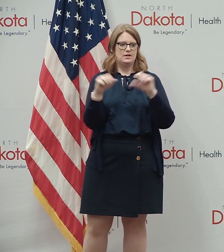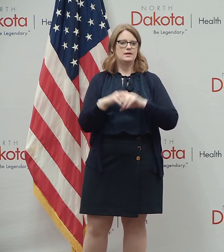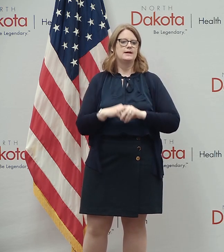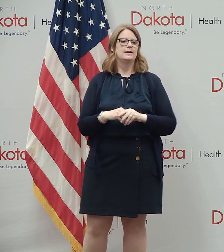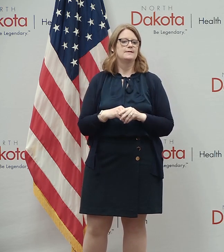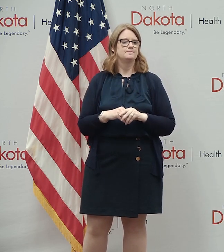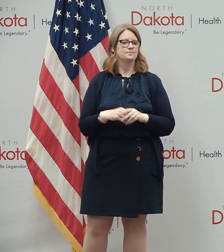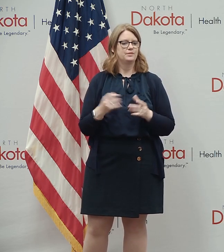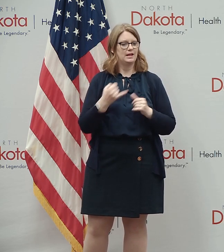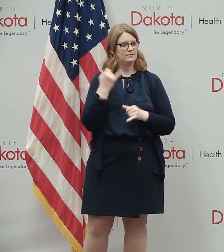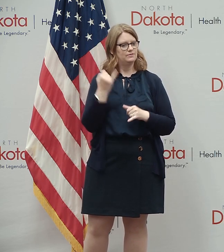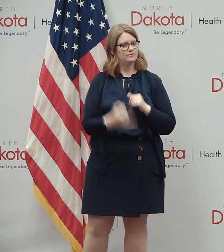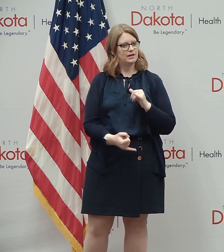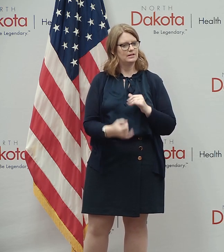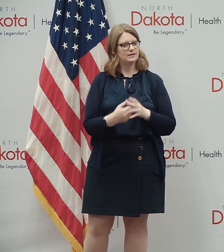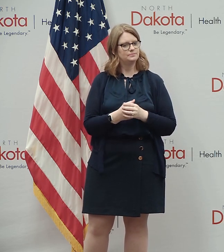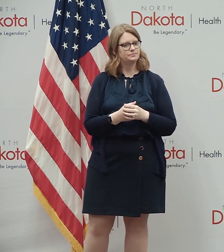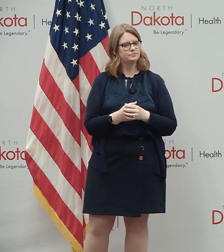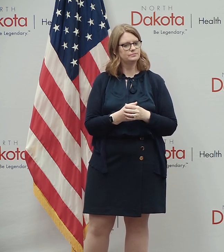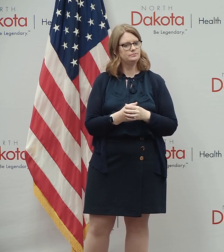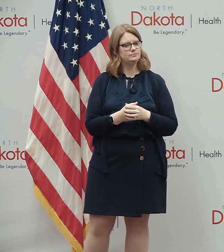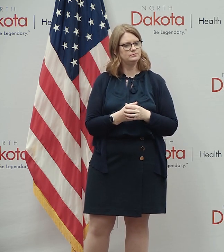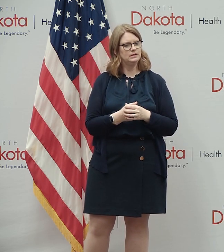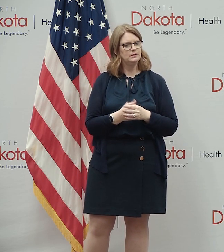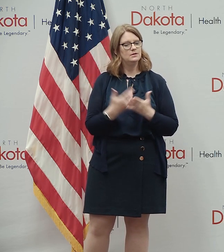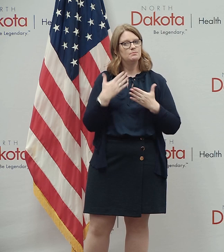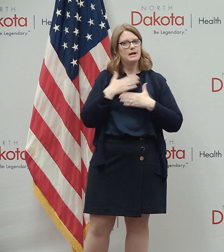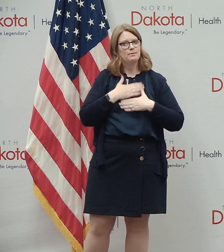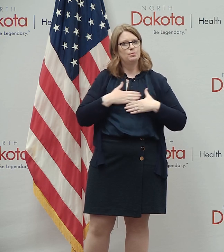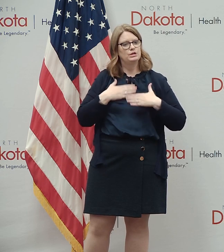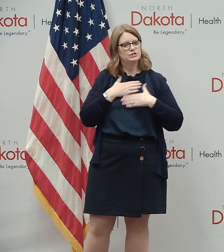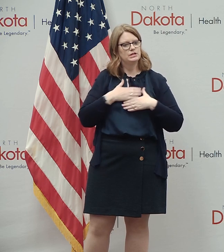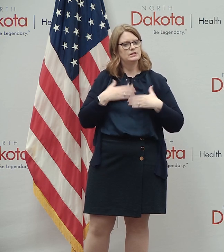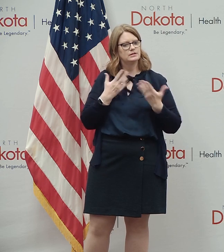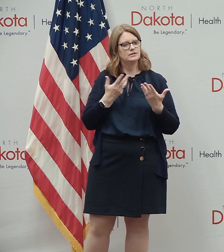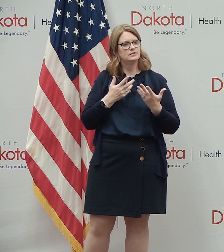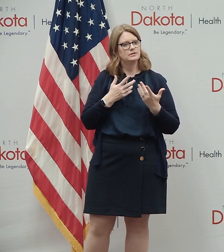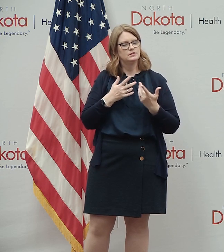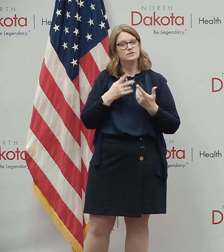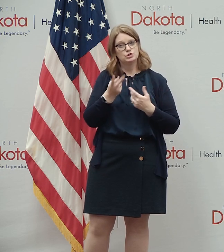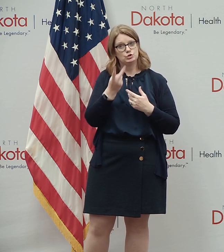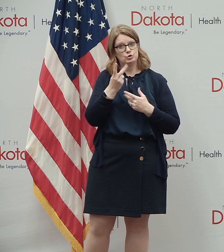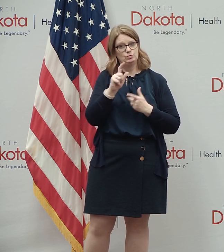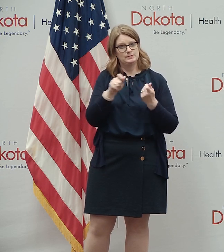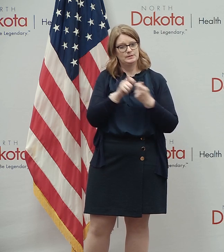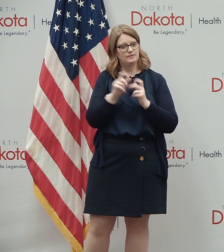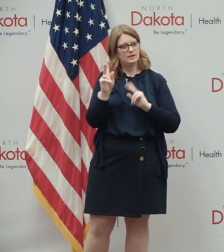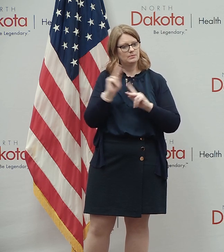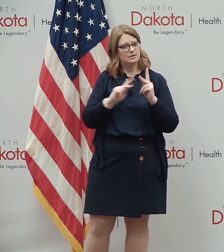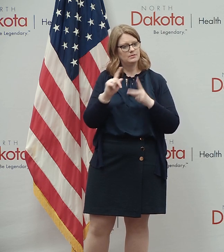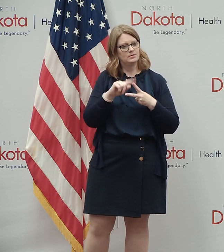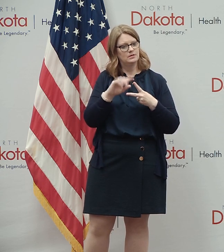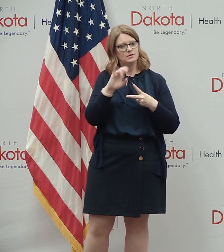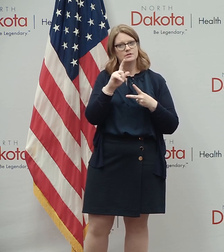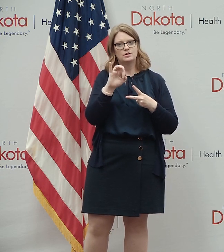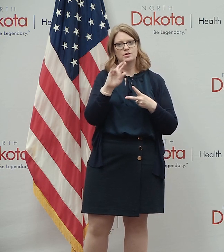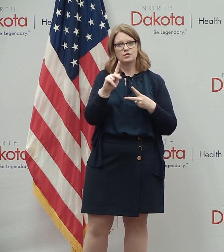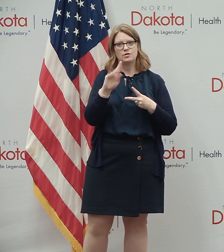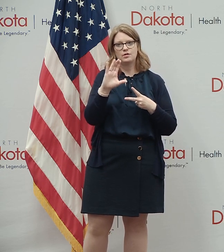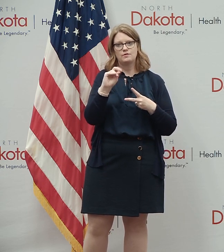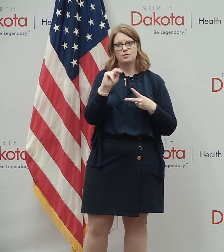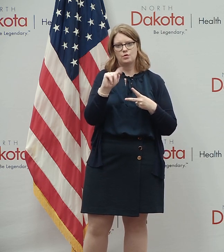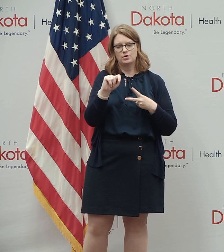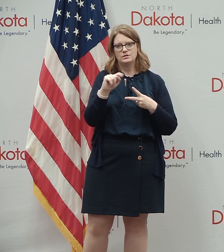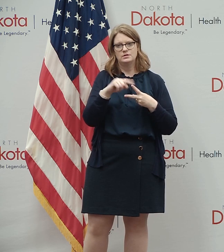And finally, I do want to express my appreciation to two specific individuals. The Clerk of Court in Grand Forks